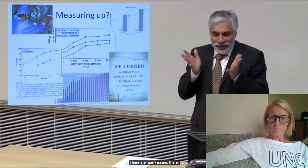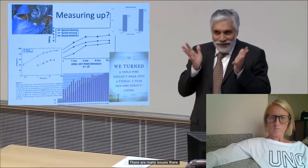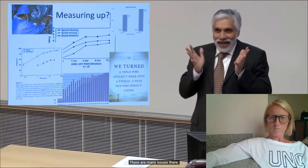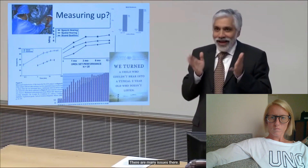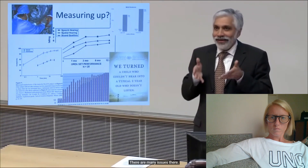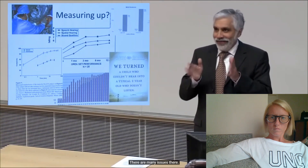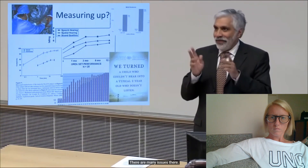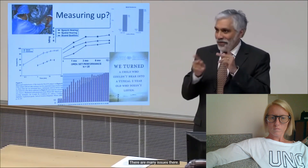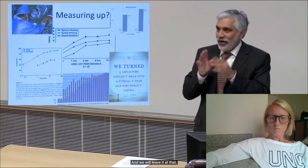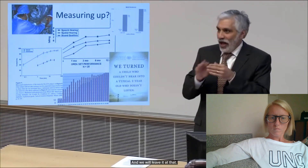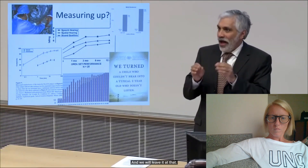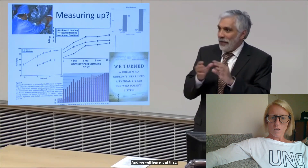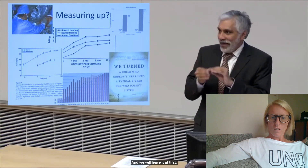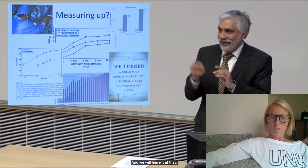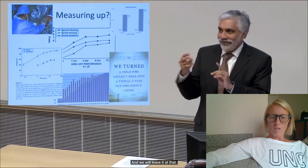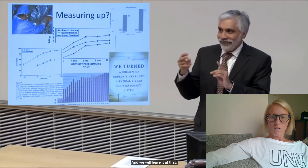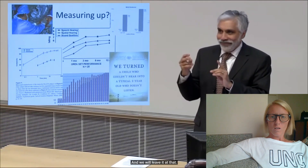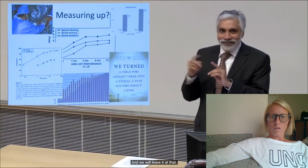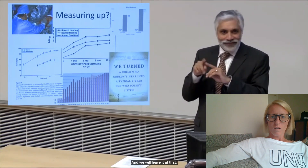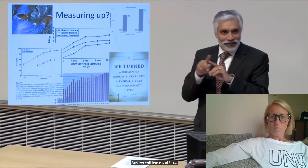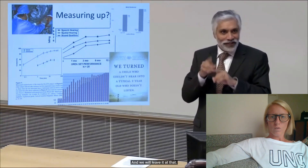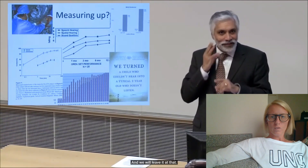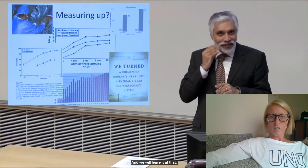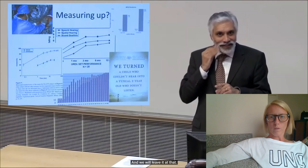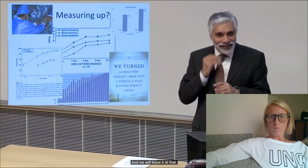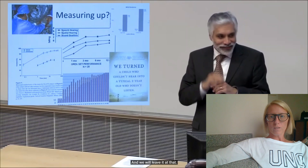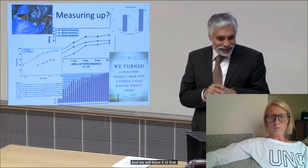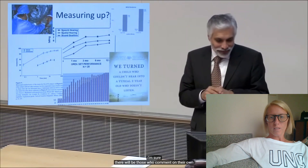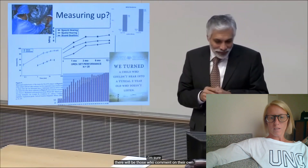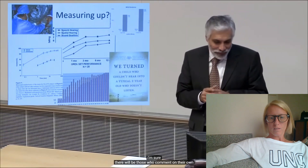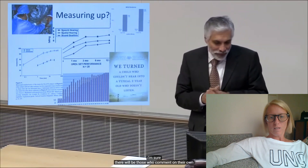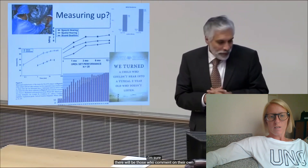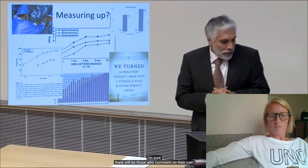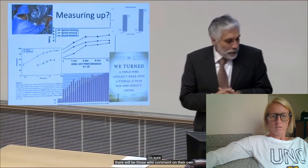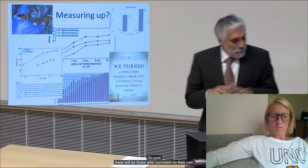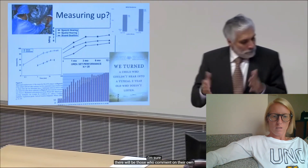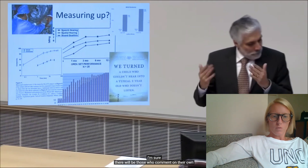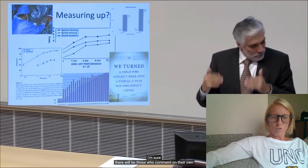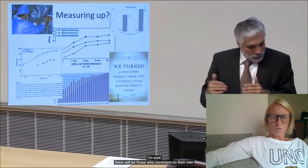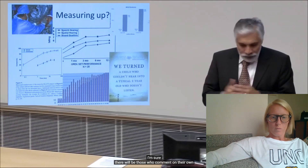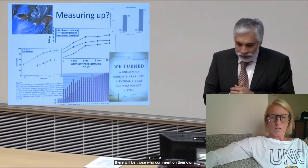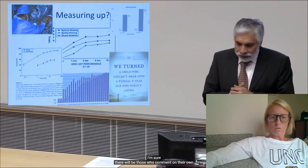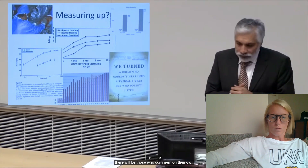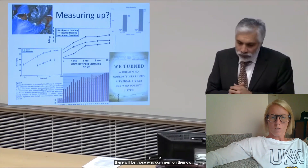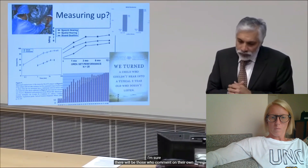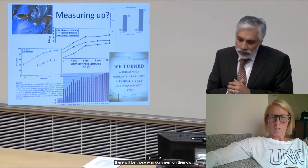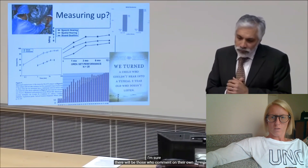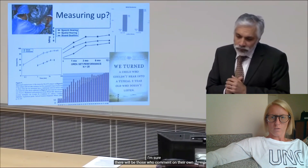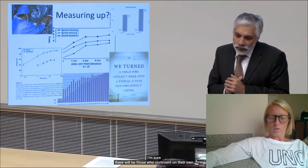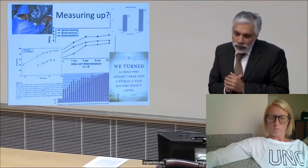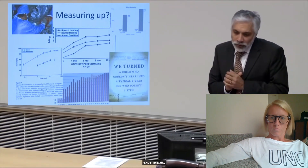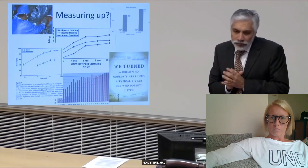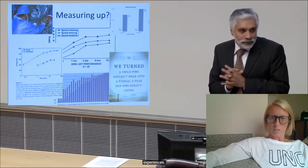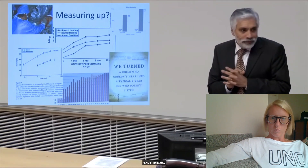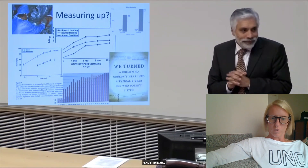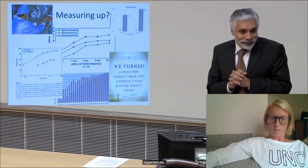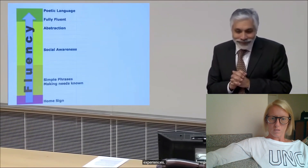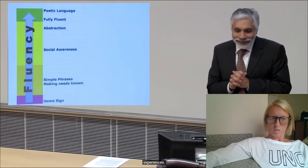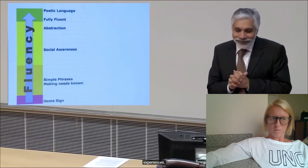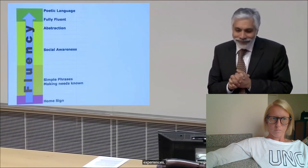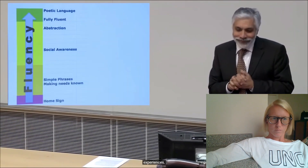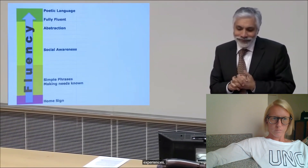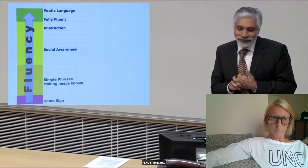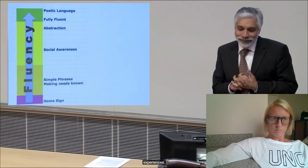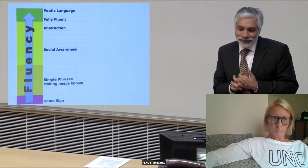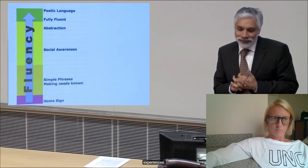There are many issues there, and we'll leave it at that. Well, anyway, we'll leave it at I'm that. sure there will be I'm those sure who there will be comment those on who their own comment on their own experiences.